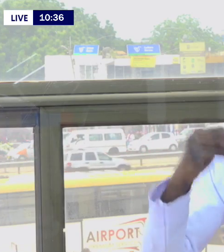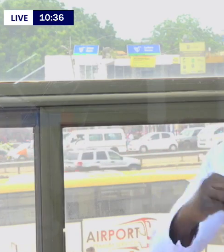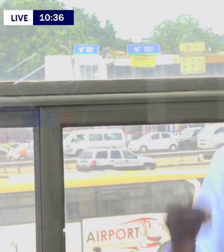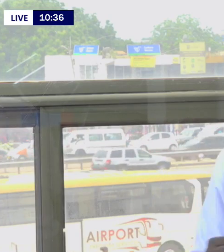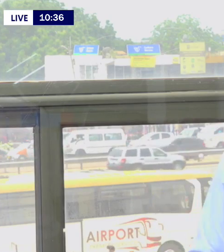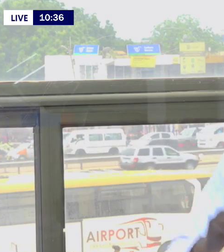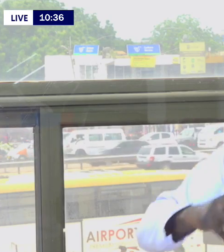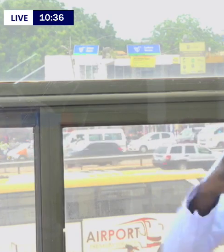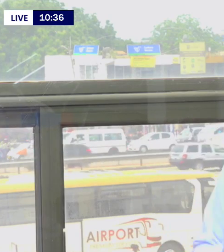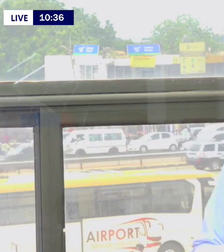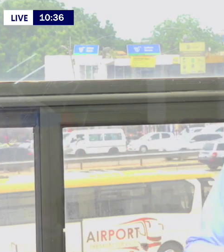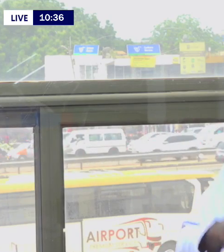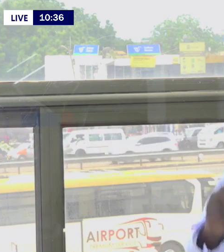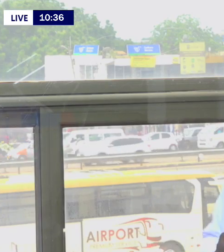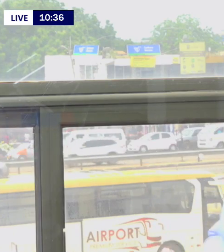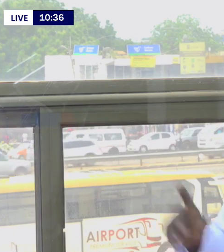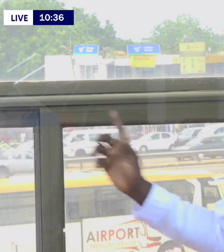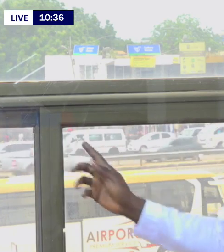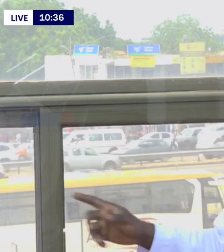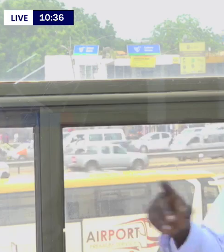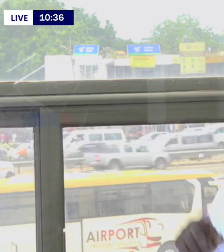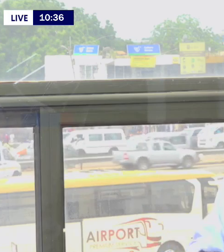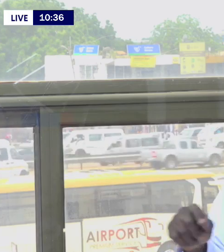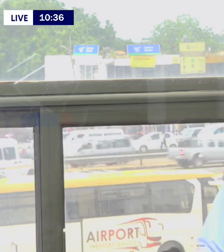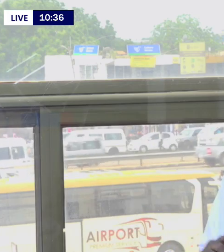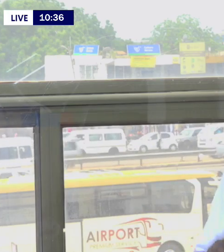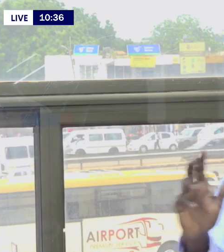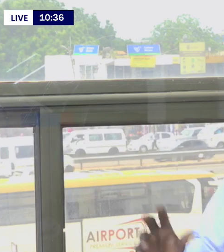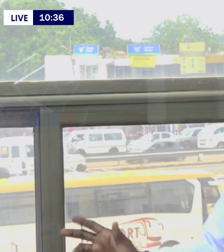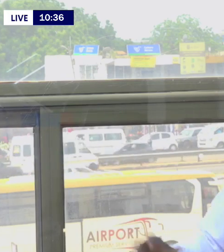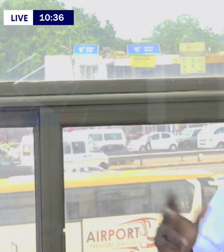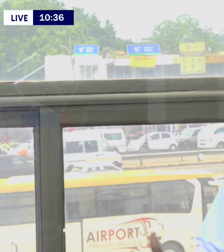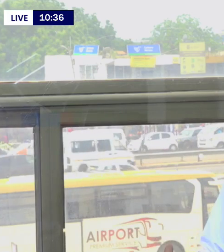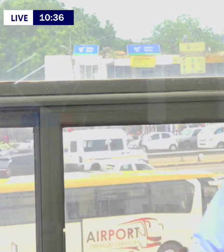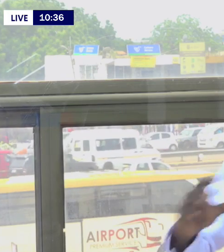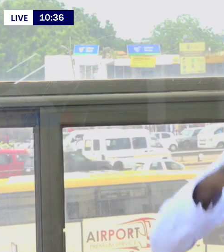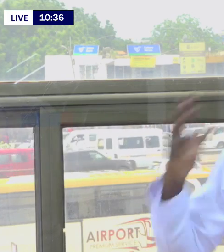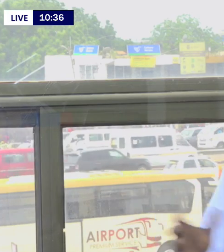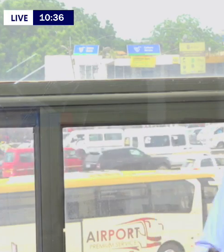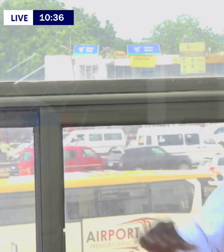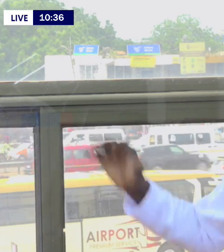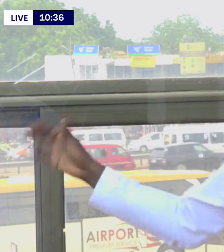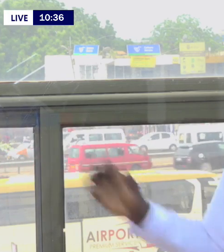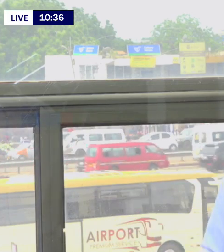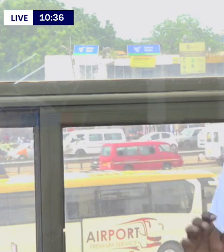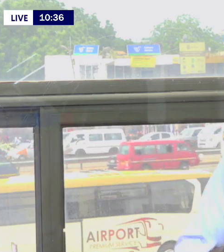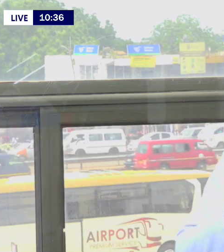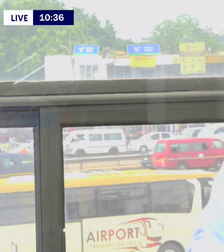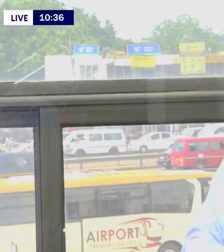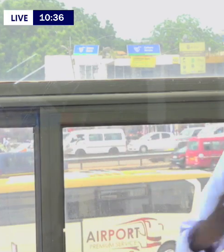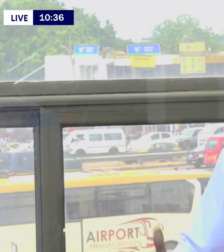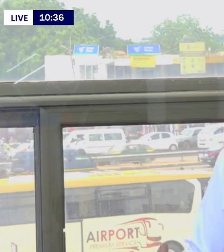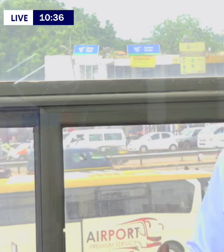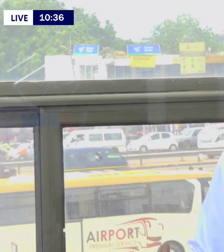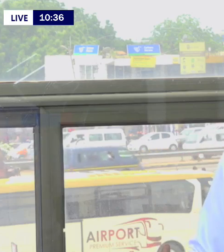me ntumi nka se ekom de me nti no me pia amenya covid 19 nti me nkonkoto aduane kata ohwene anu na koto aduane no na